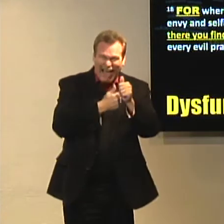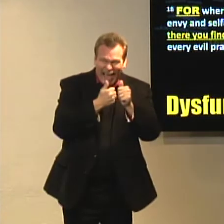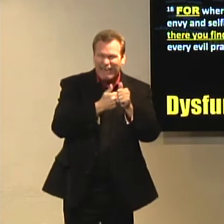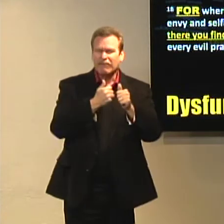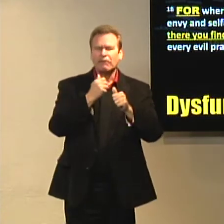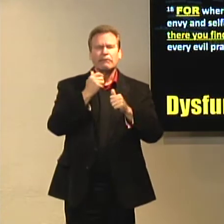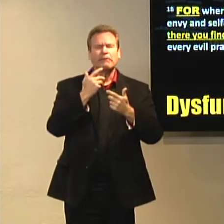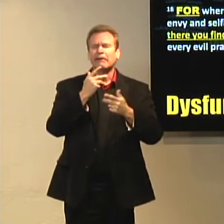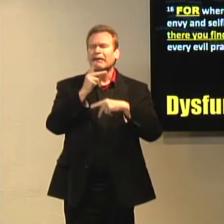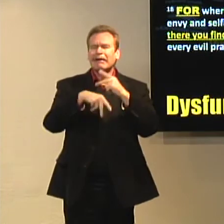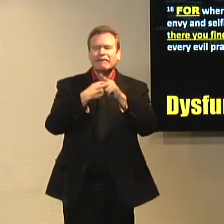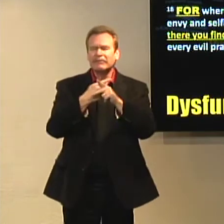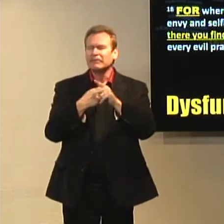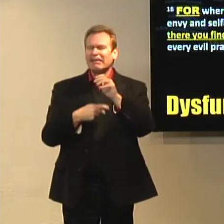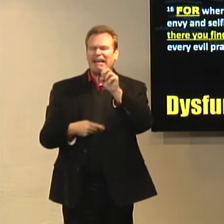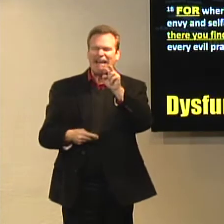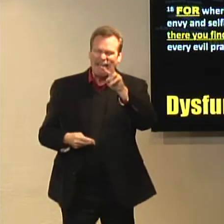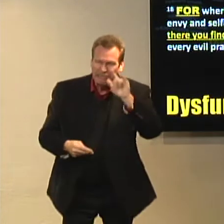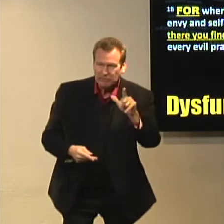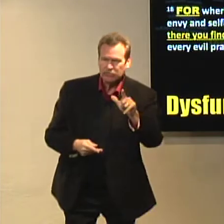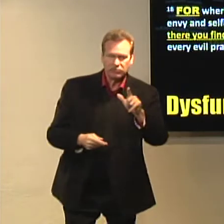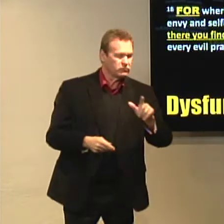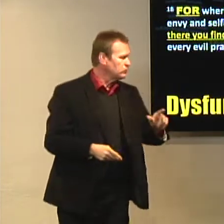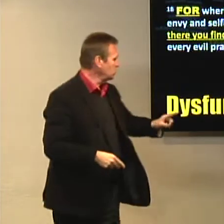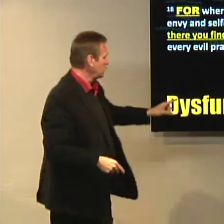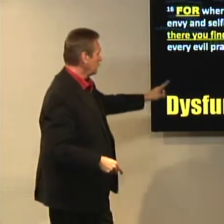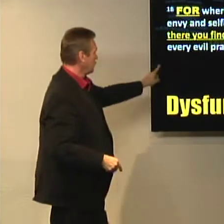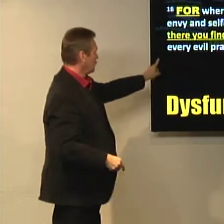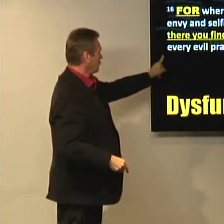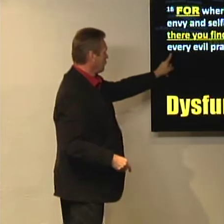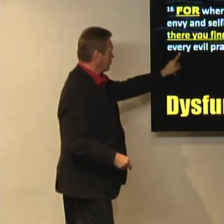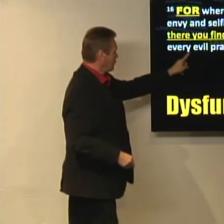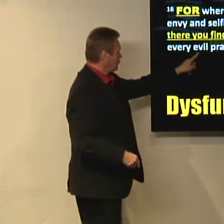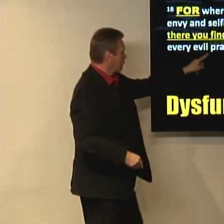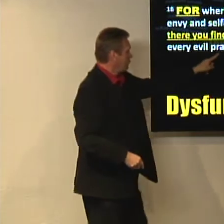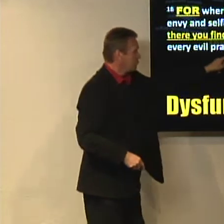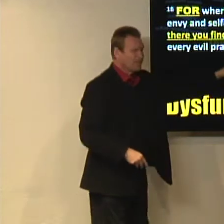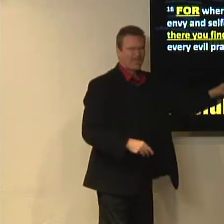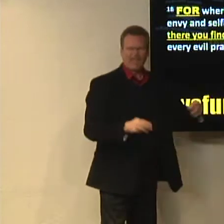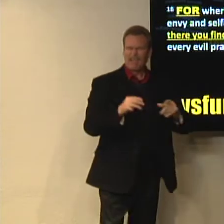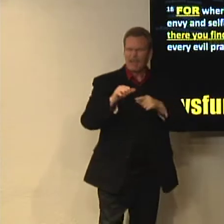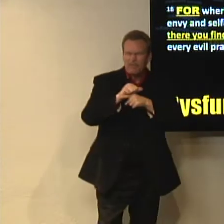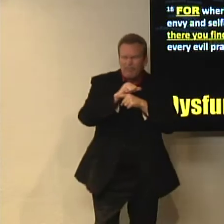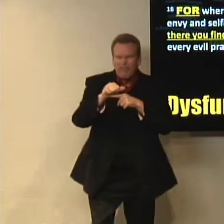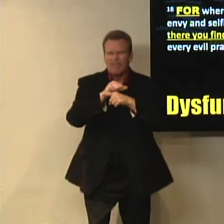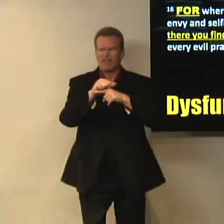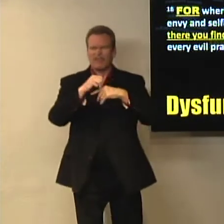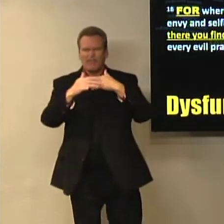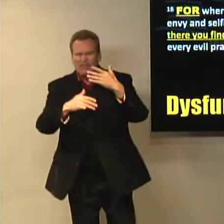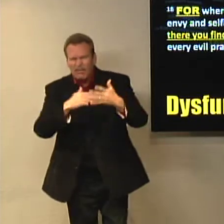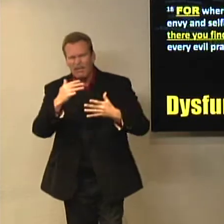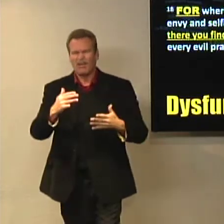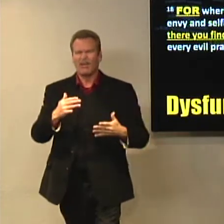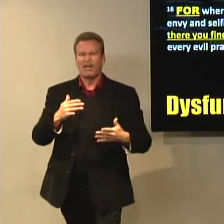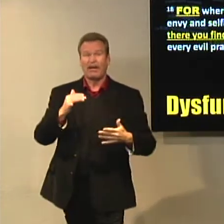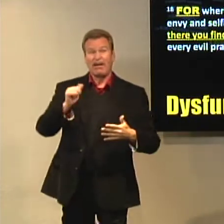selfishness that causes a chaos within one's life. And there are so many different kinds of these evil practices that are going on